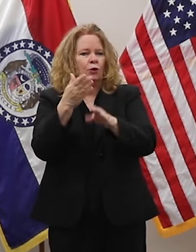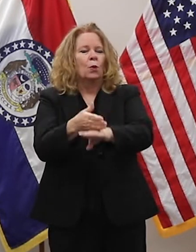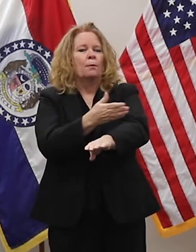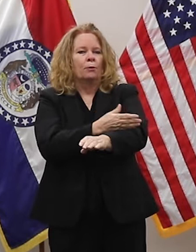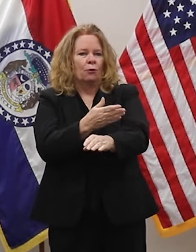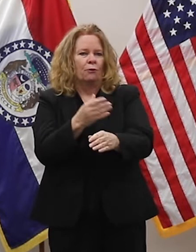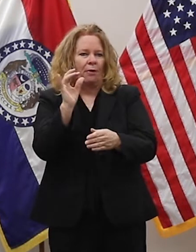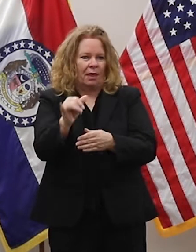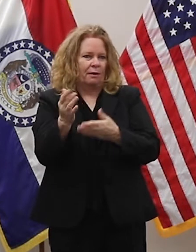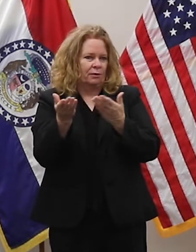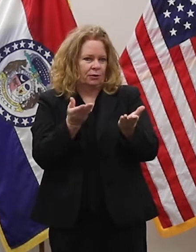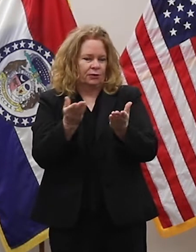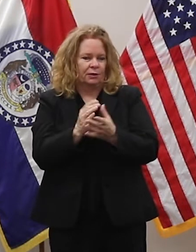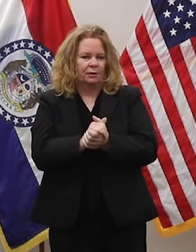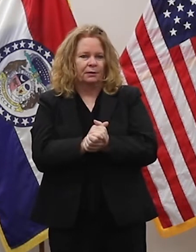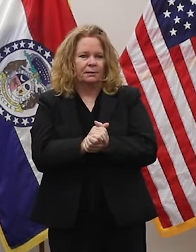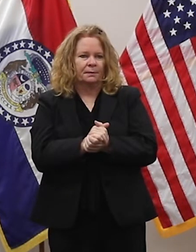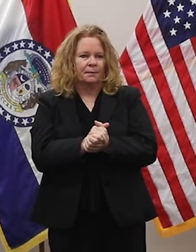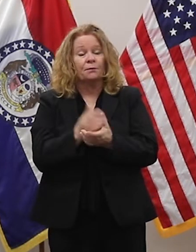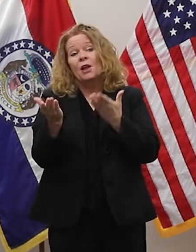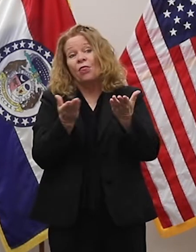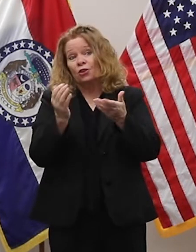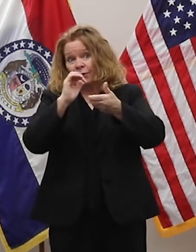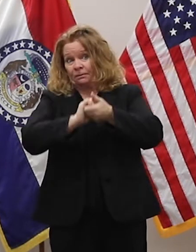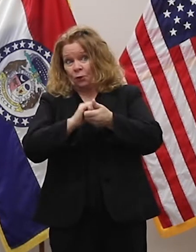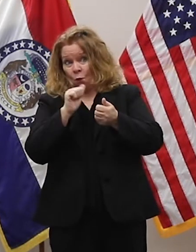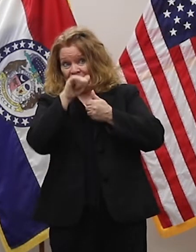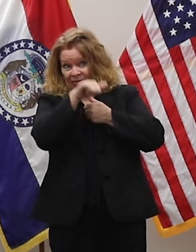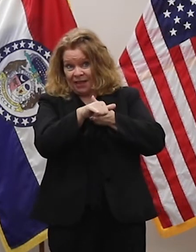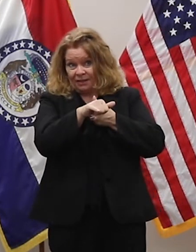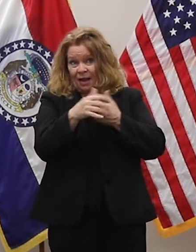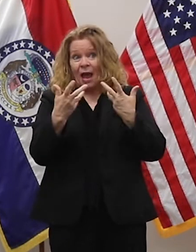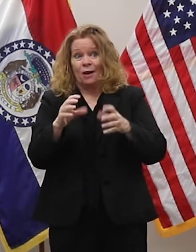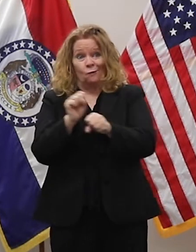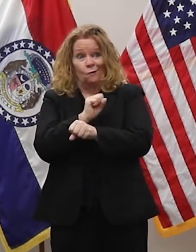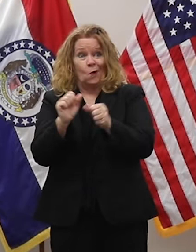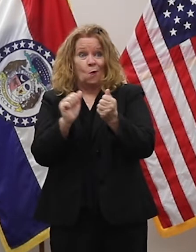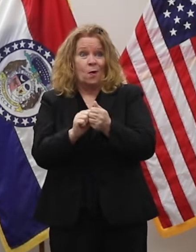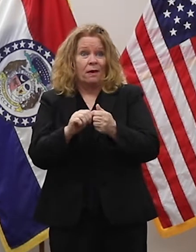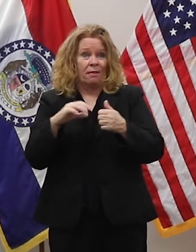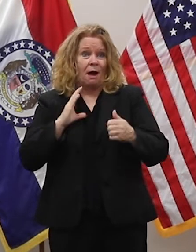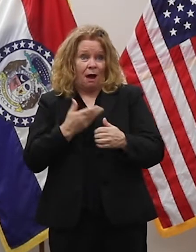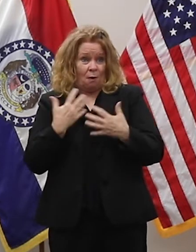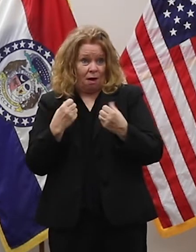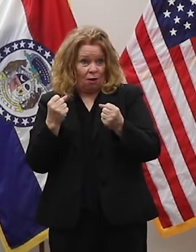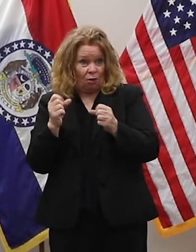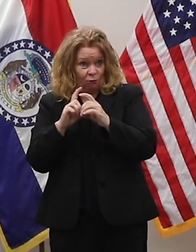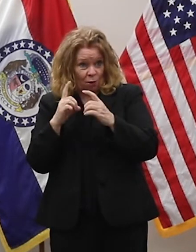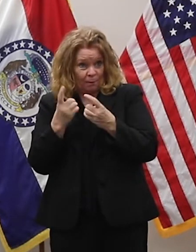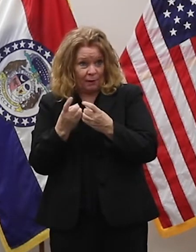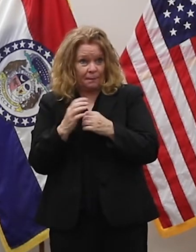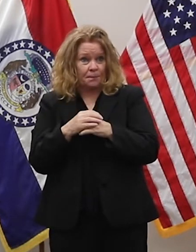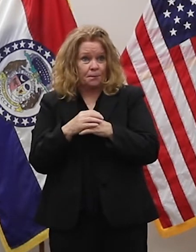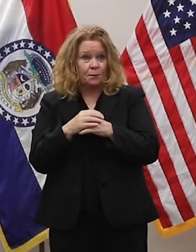health. The services through this partnership add services to the existing work of our health department. Our department currently